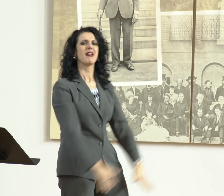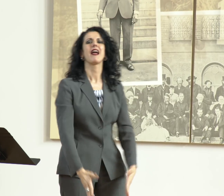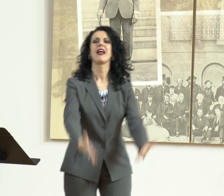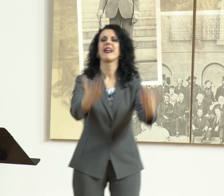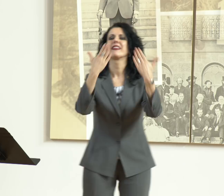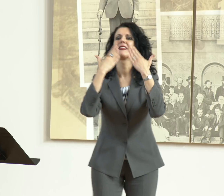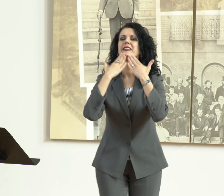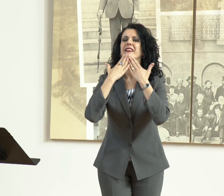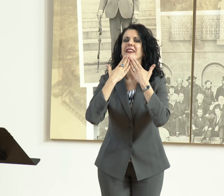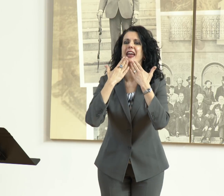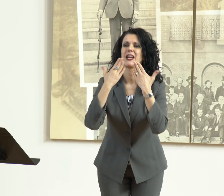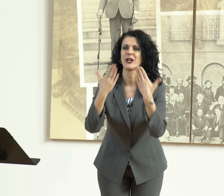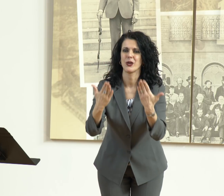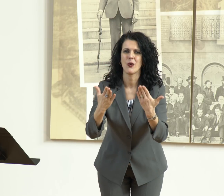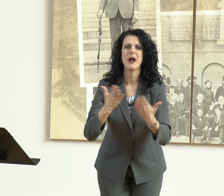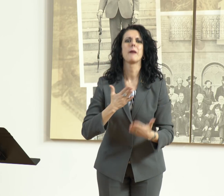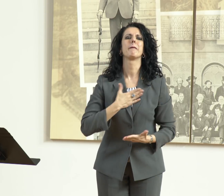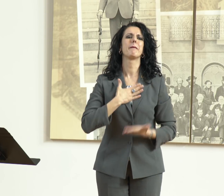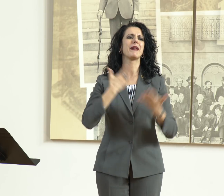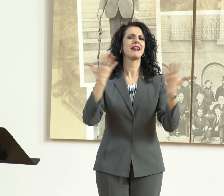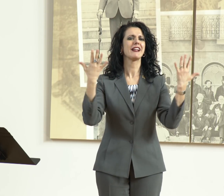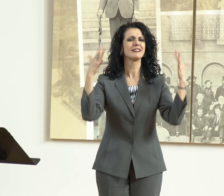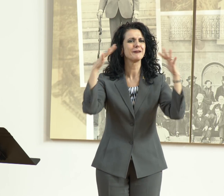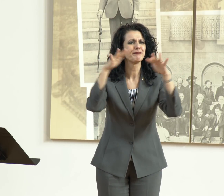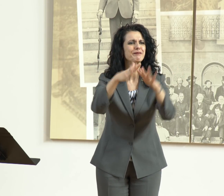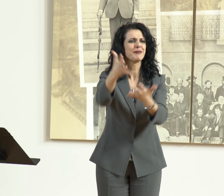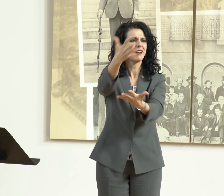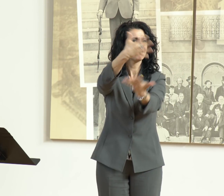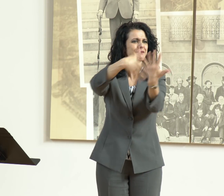take this and fly away into the blue yonder.